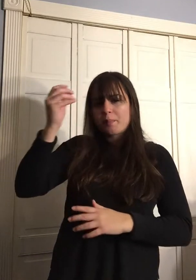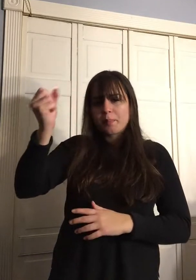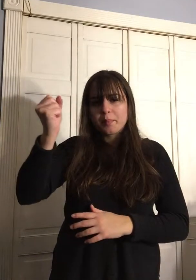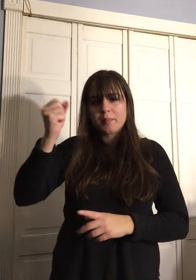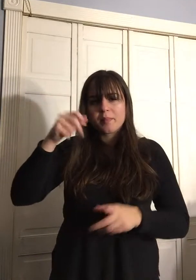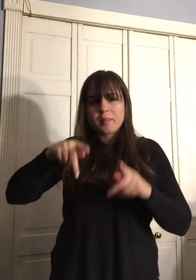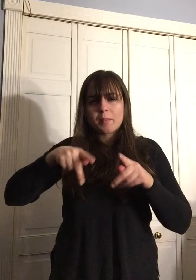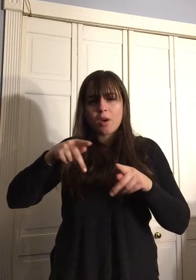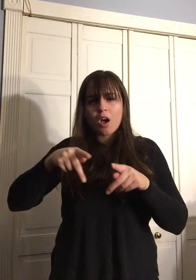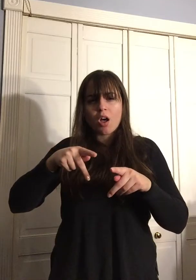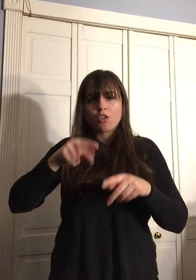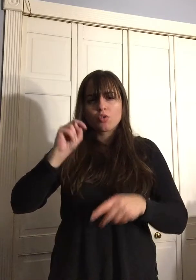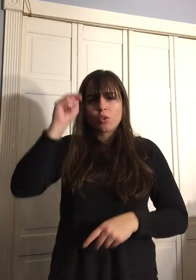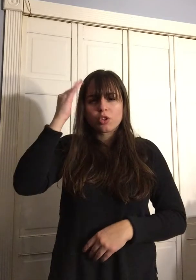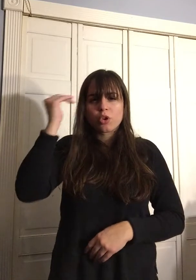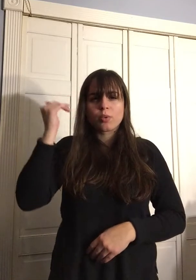Now I'm back home and back to my life.